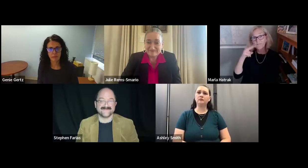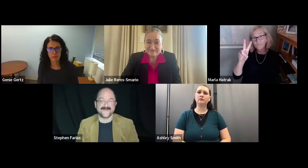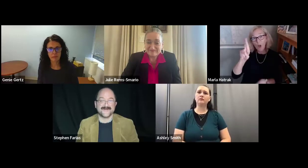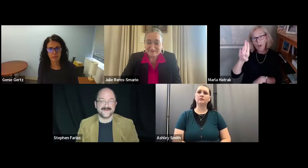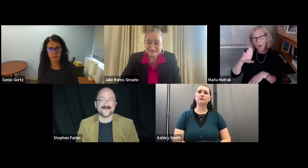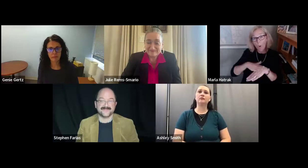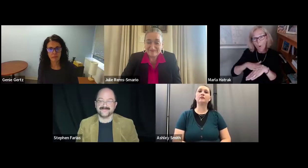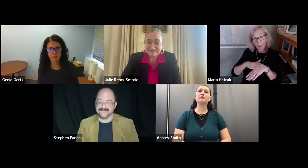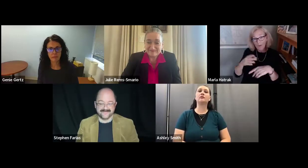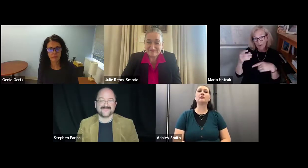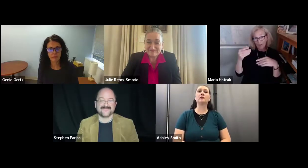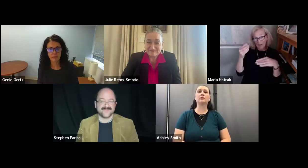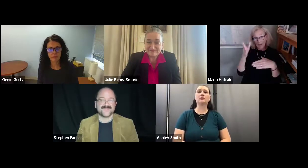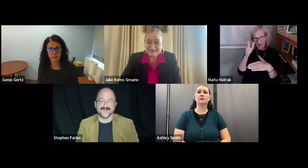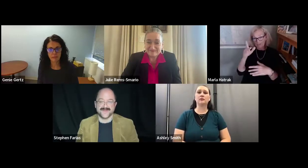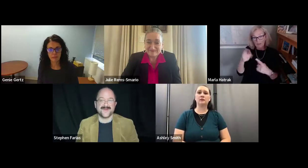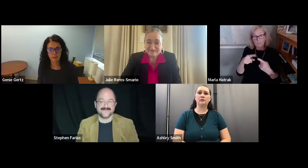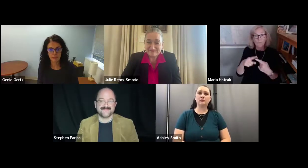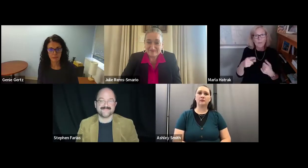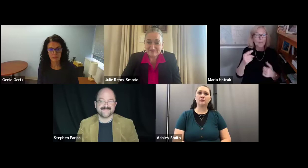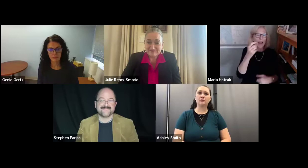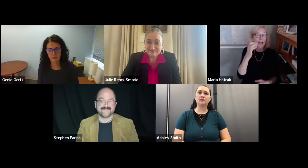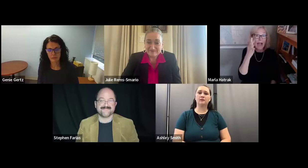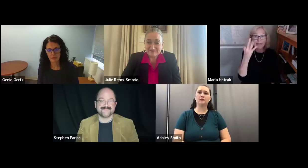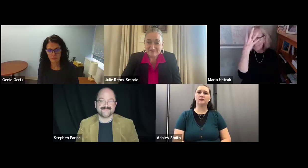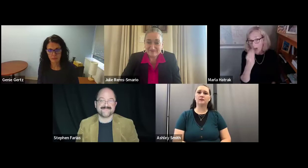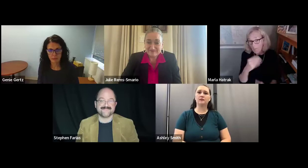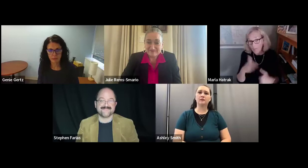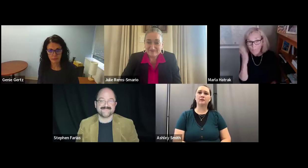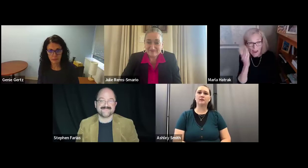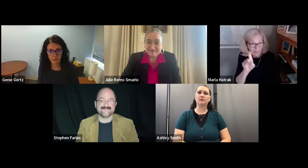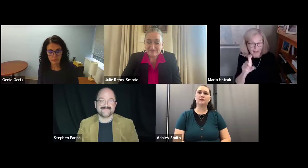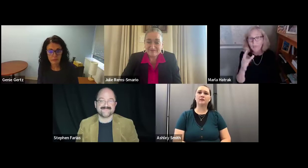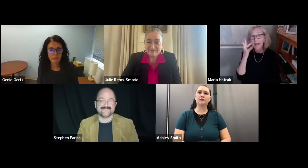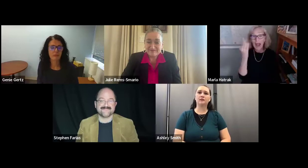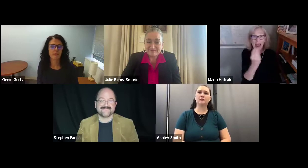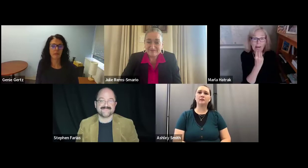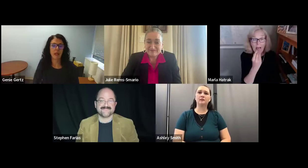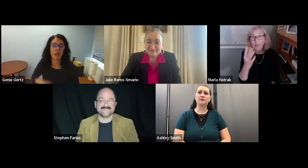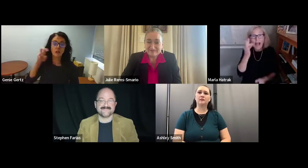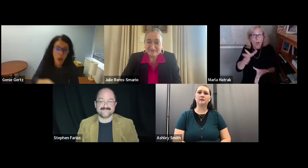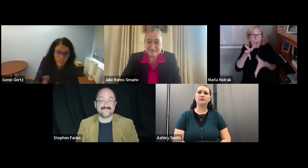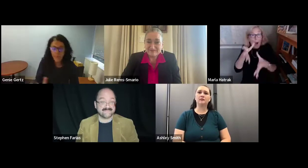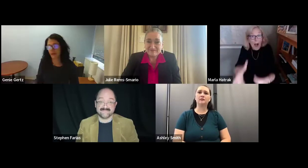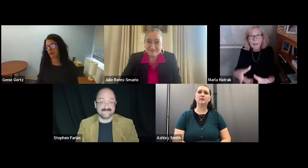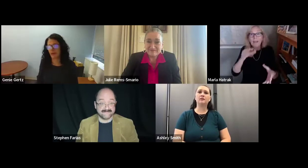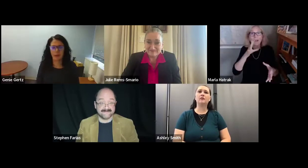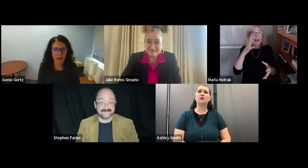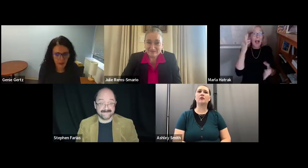of missing the vowels or certain sounds at that point, the cat is sleeping on the bed, or the cat is eating, or the cat